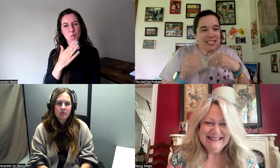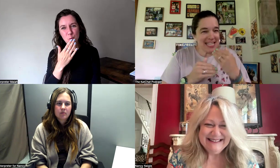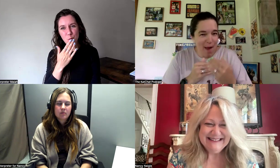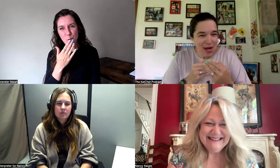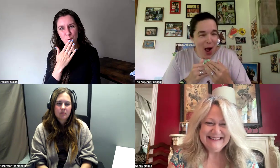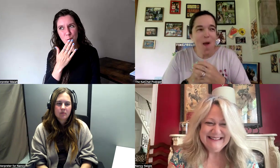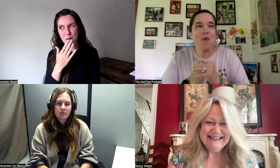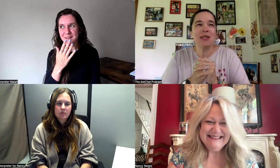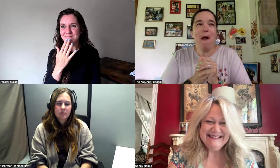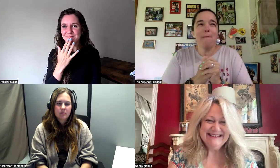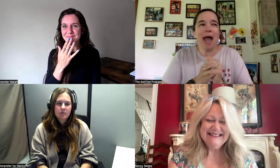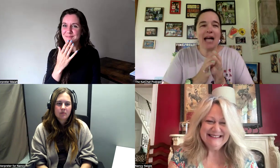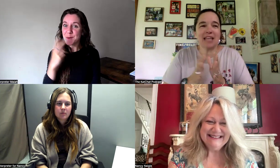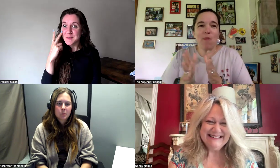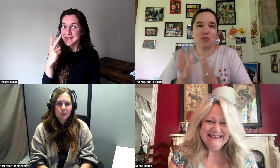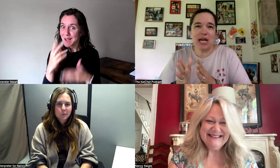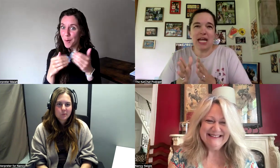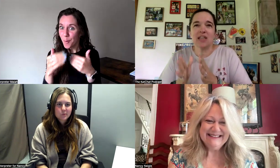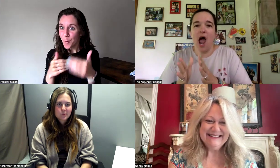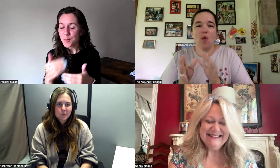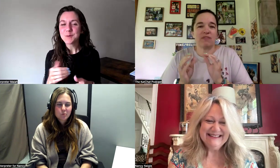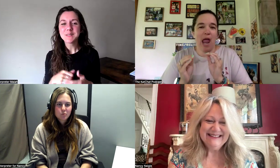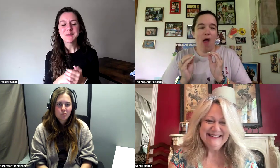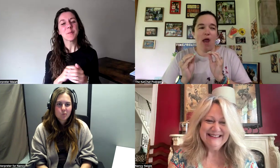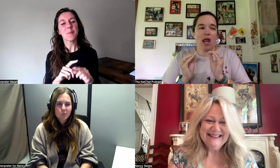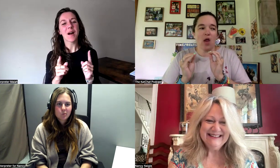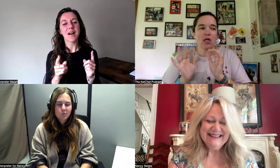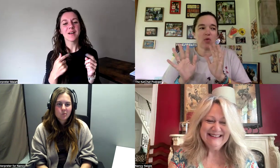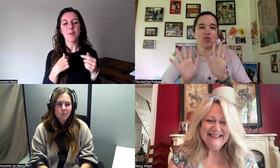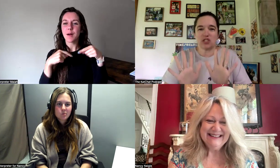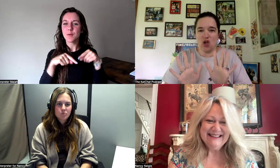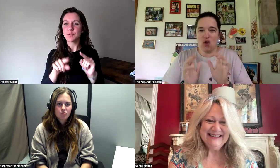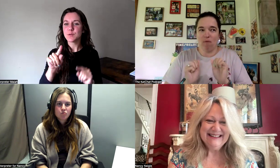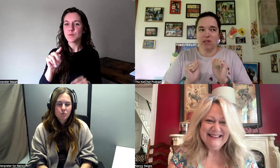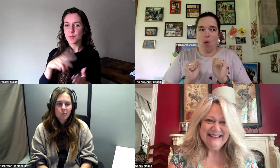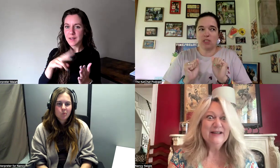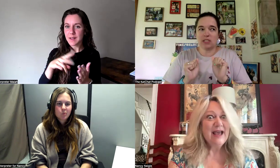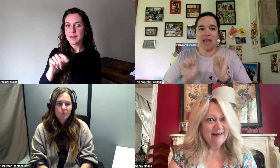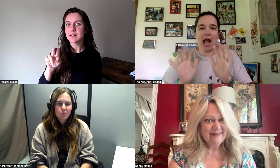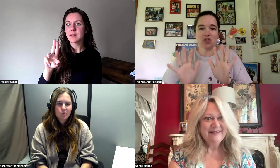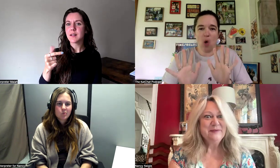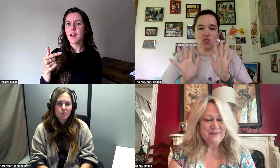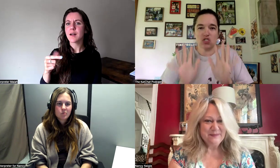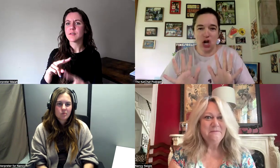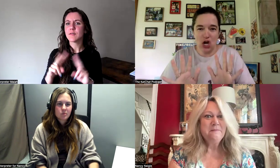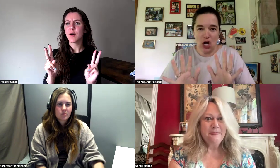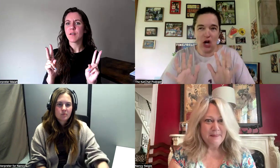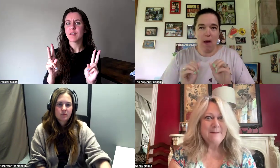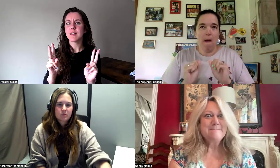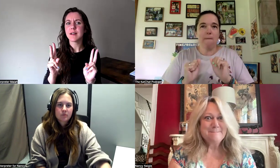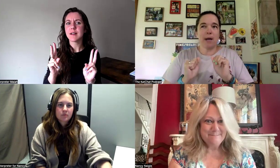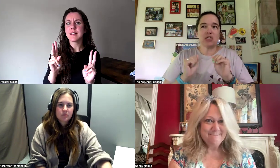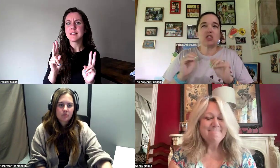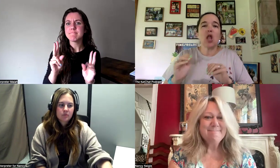okay, we'll see how it goes. But as I was reading, Tug was very reserved, was not so